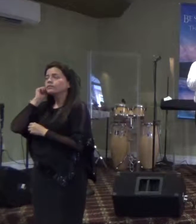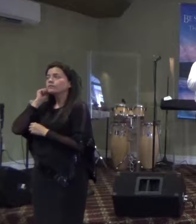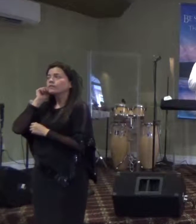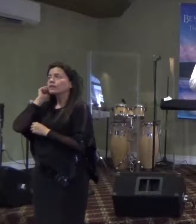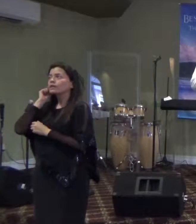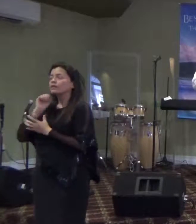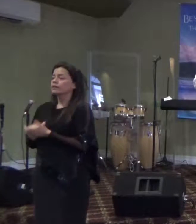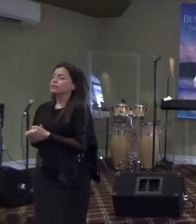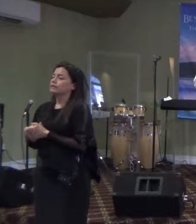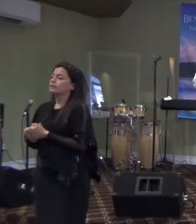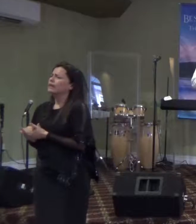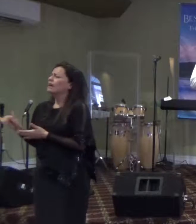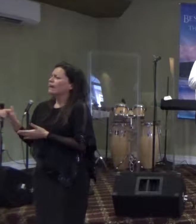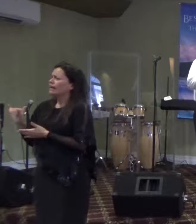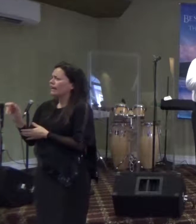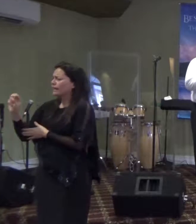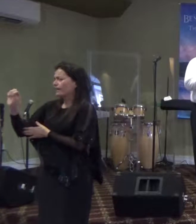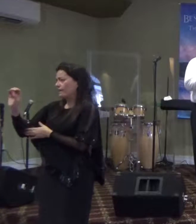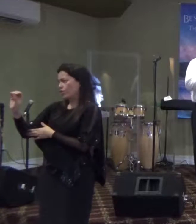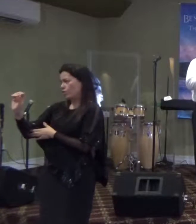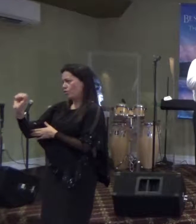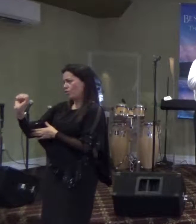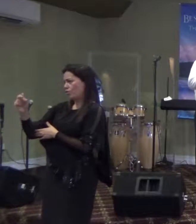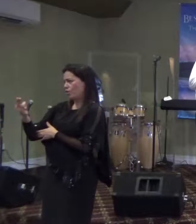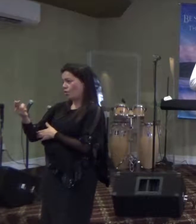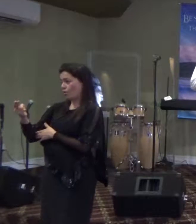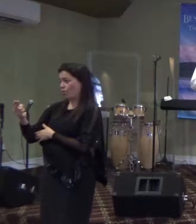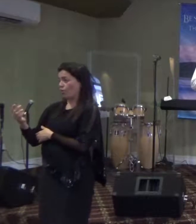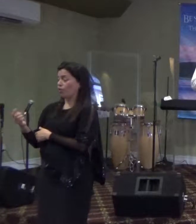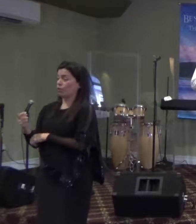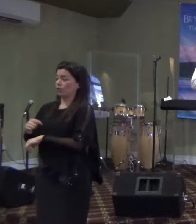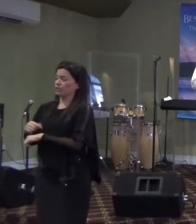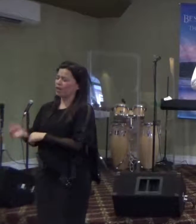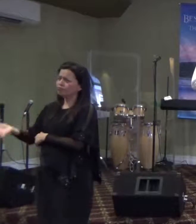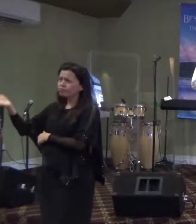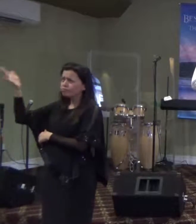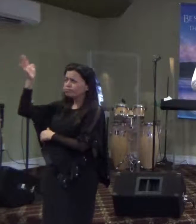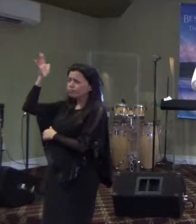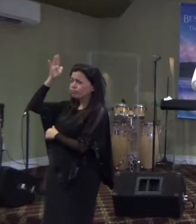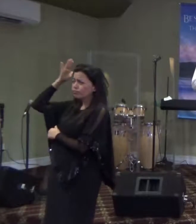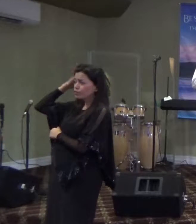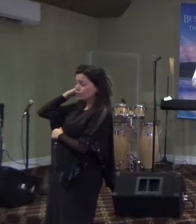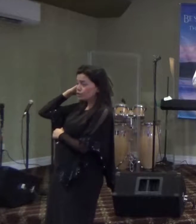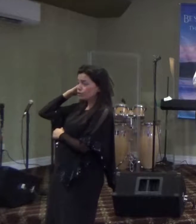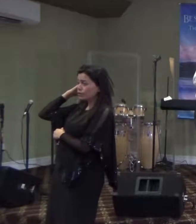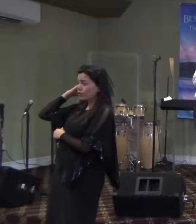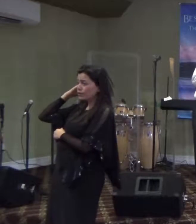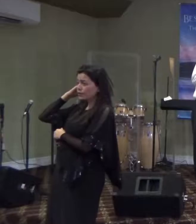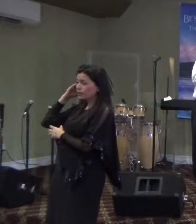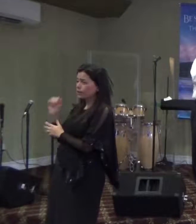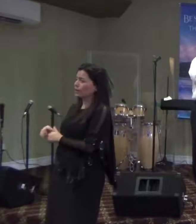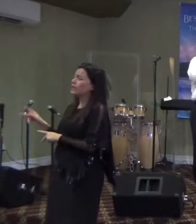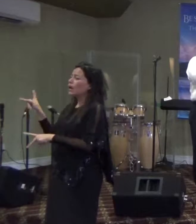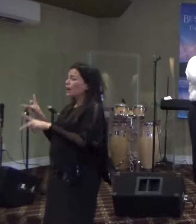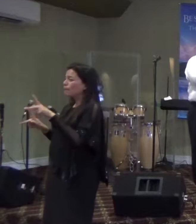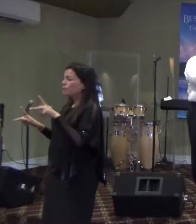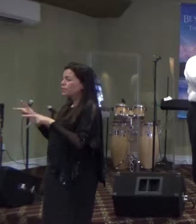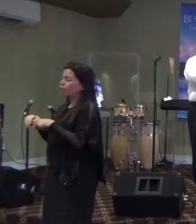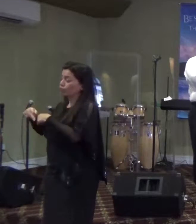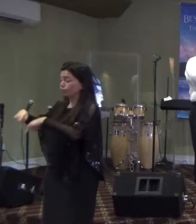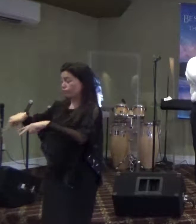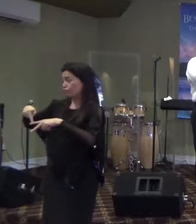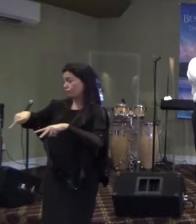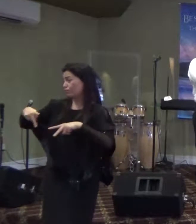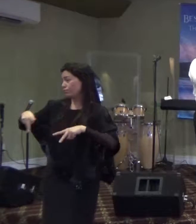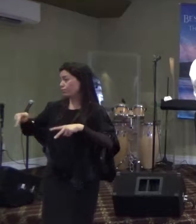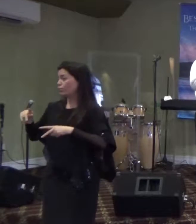como en los días de Noé, like in the days of Noah, así también será en los días del Hijo del Hombre. so then it shall be in the days